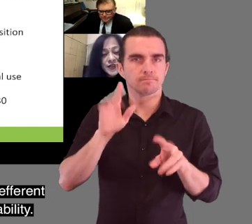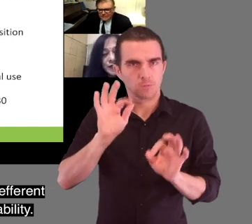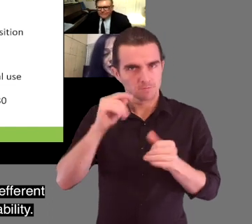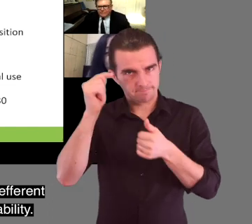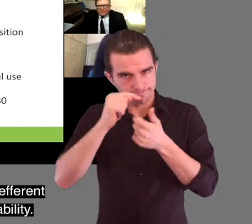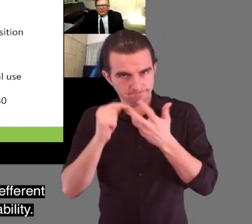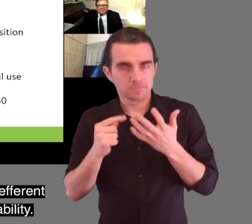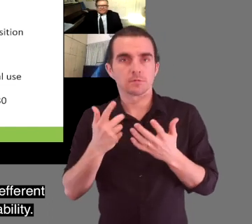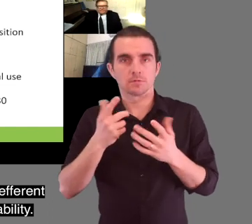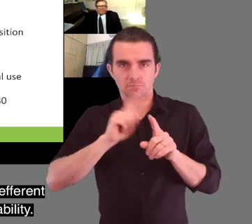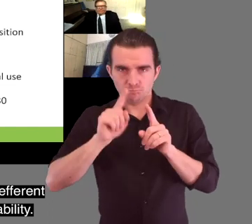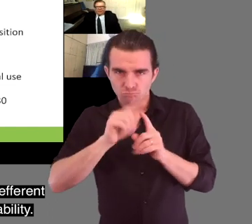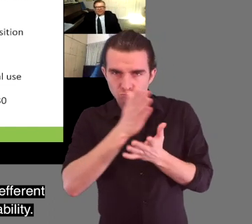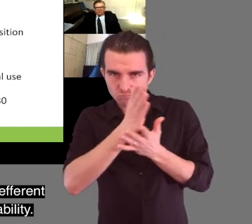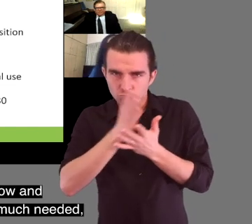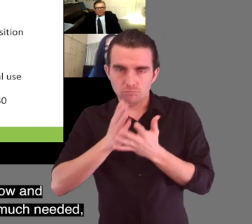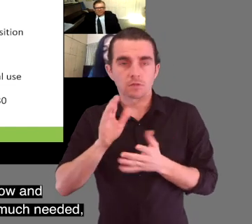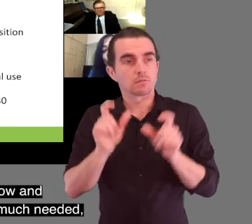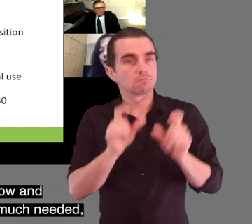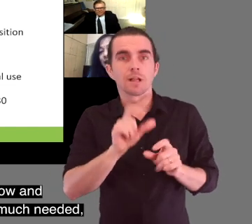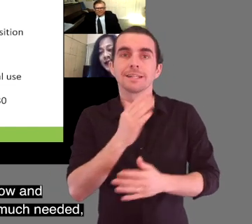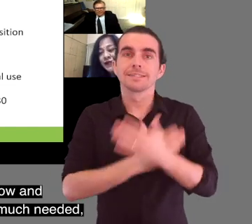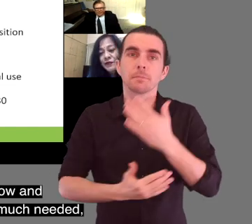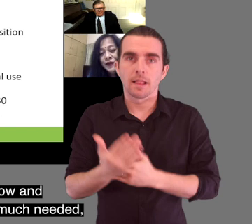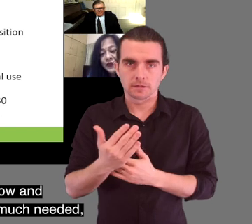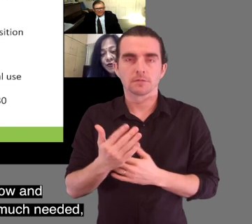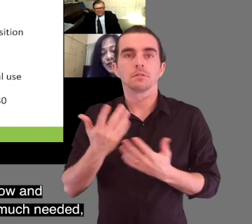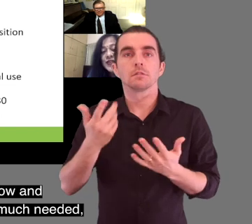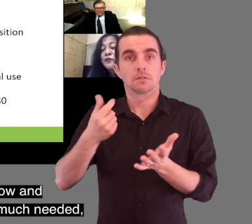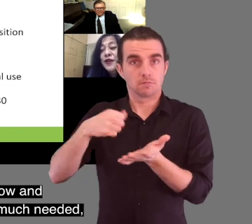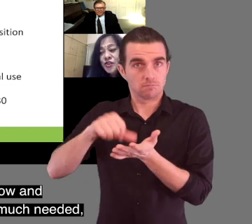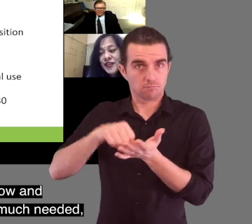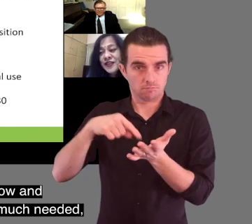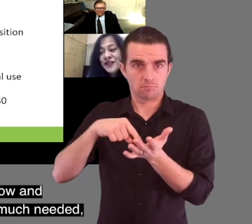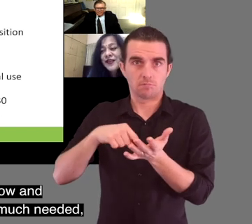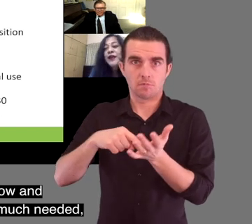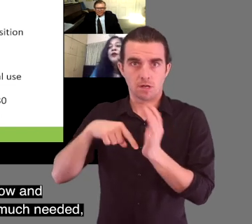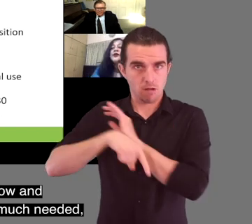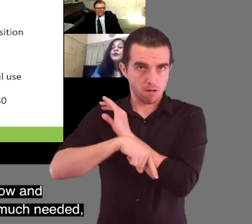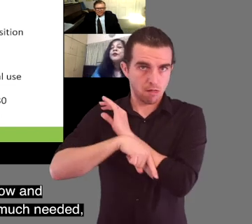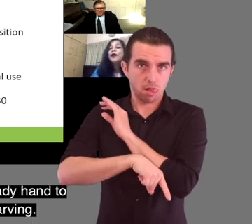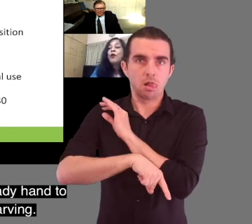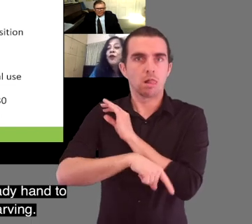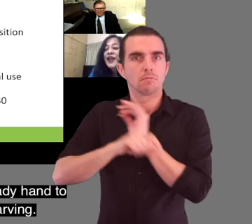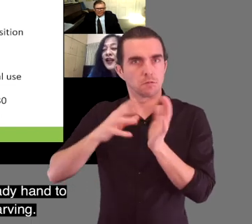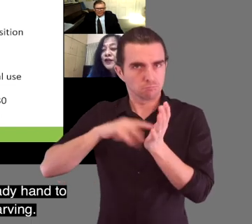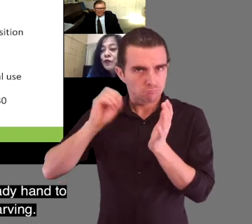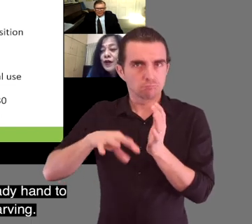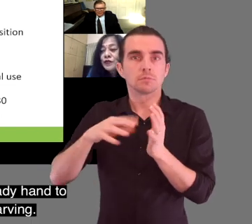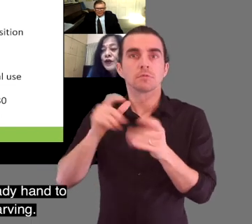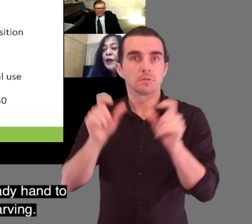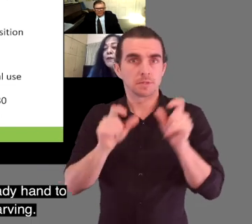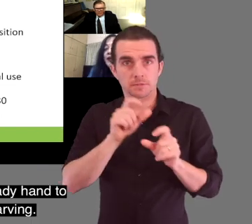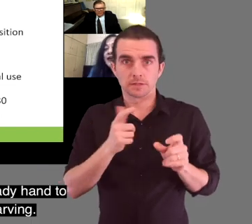of disability. Debt cancellation in low and middle income countries is much needed because people are already hand to